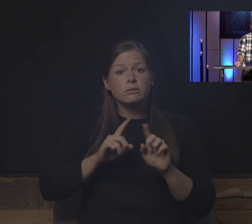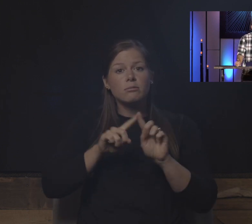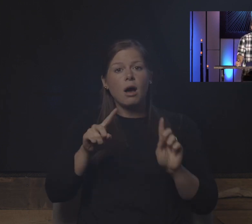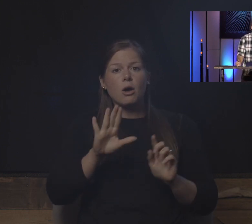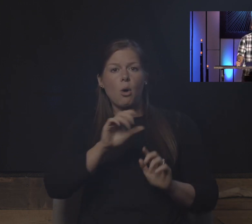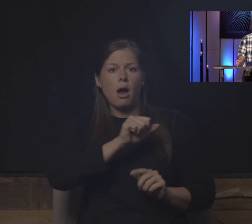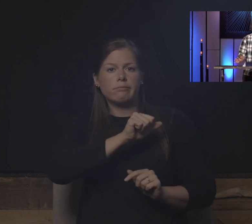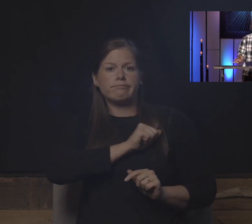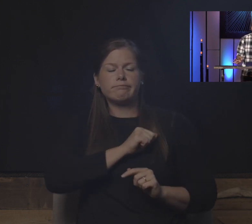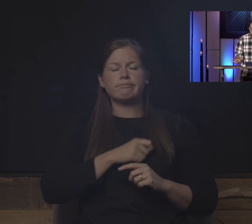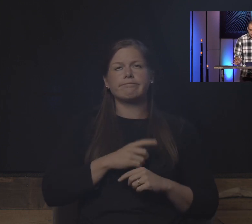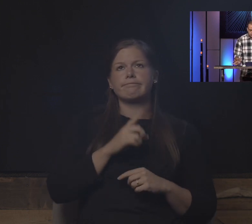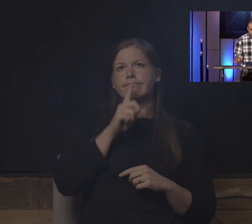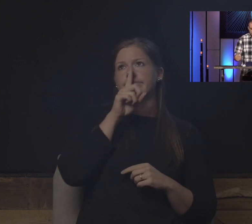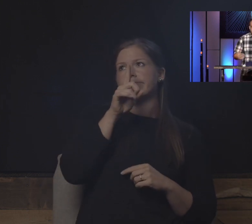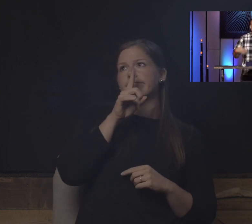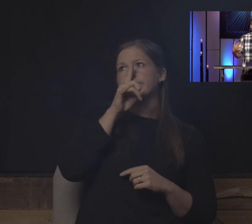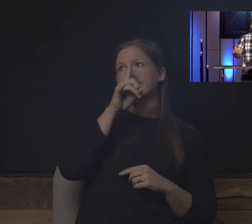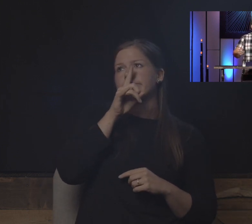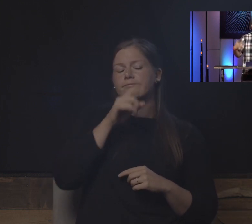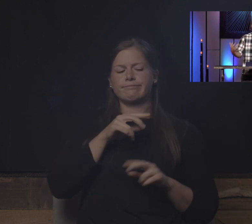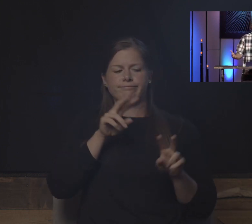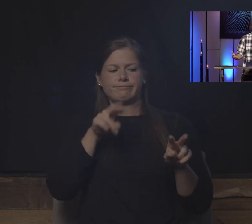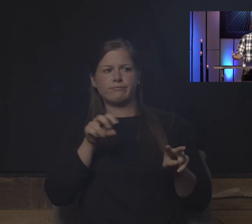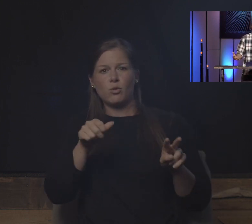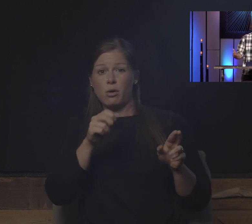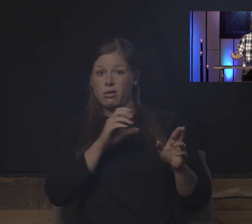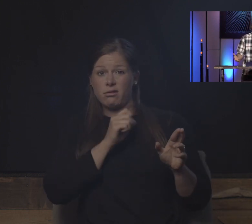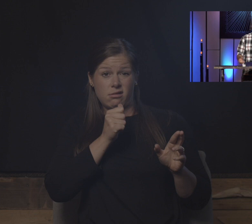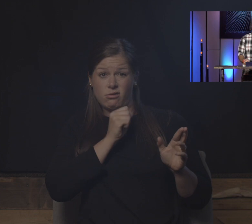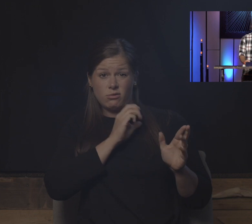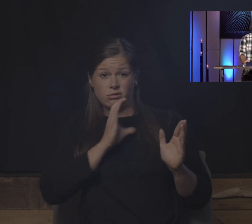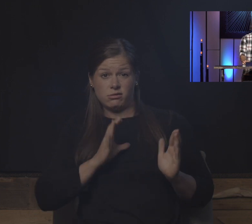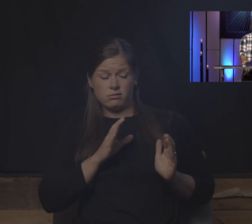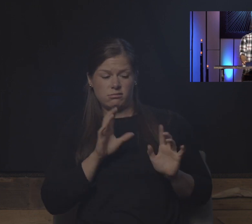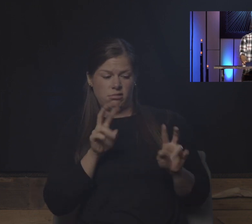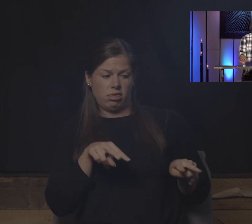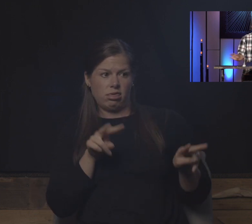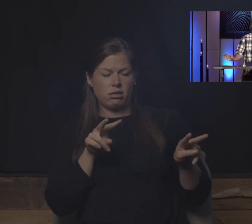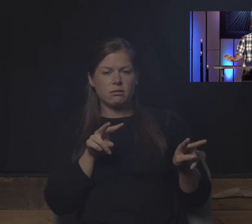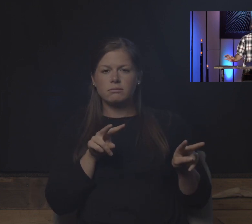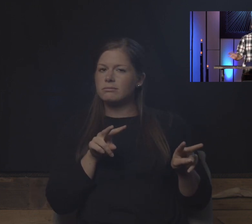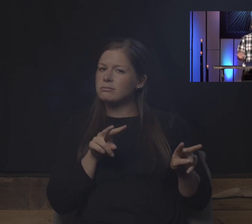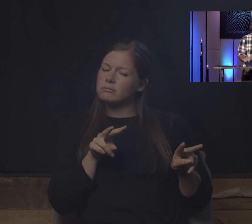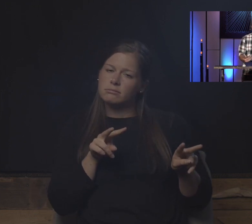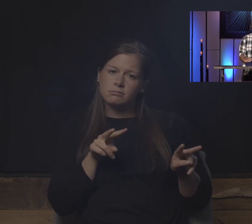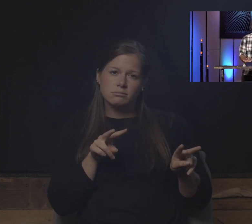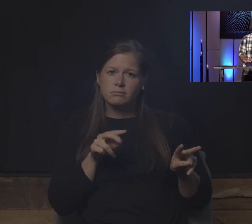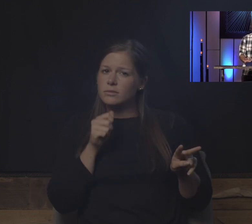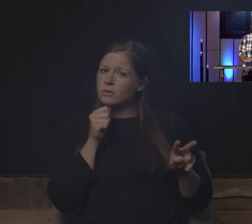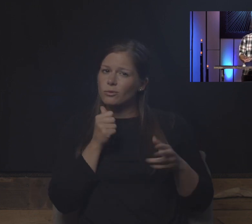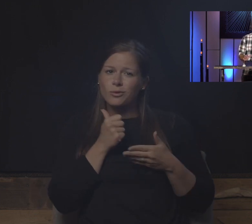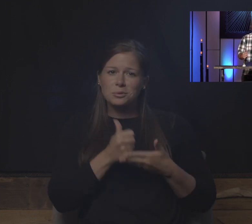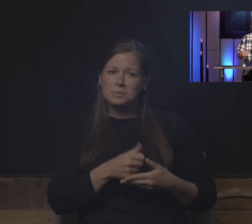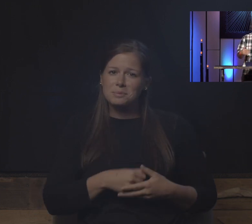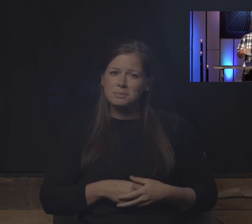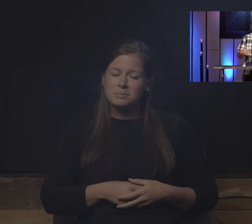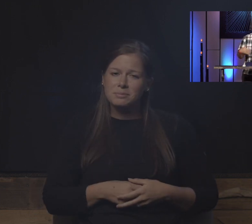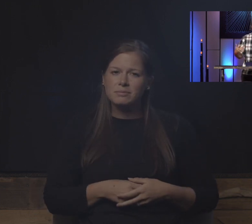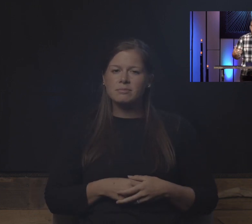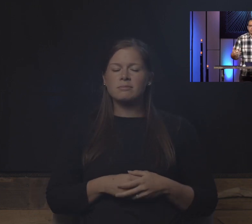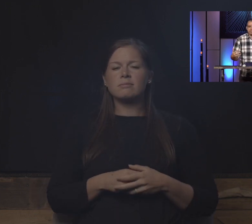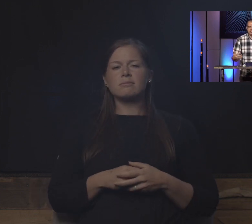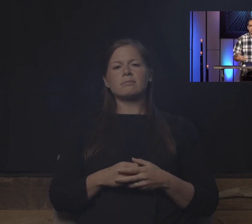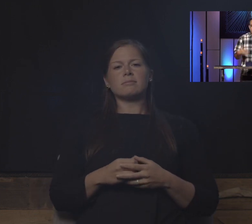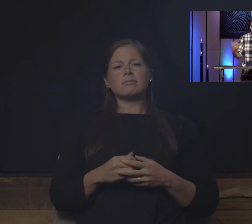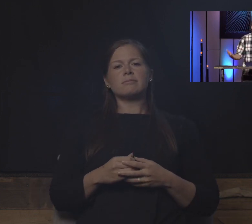interacting with non-Christians you know and love with an air of superiority or angst. Too many Christians interact with non-Christians